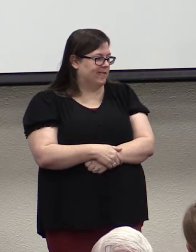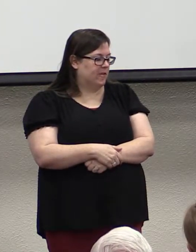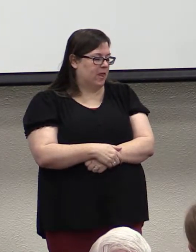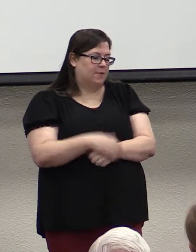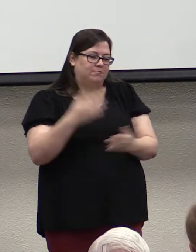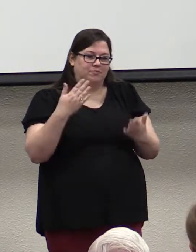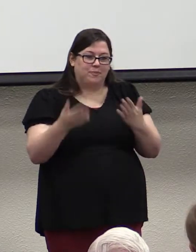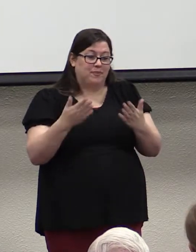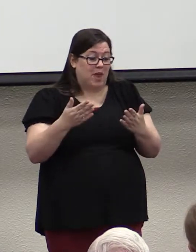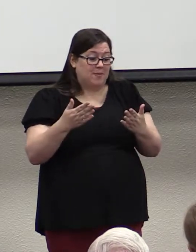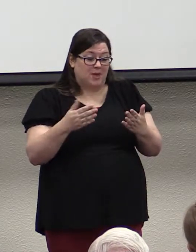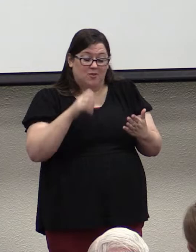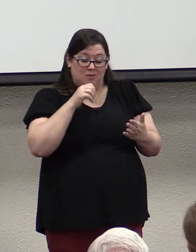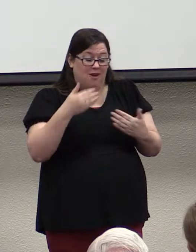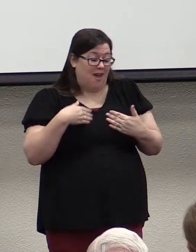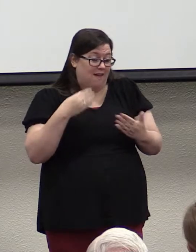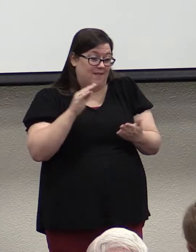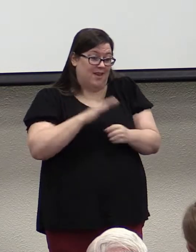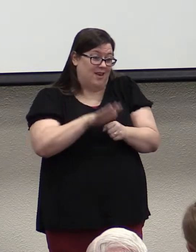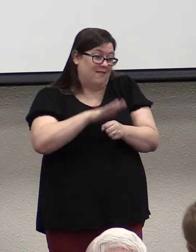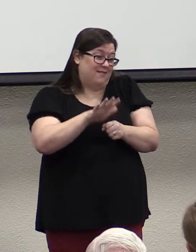Maybe you won't have enough.